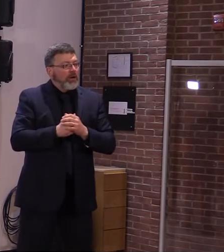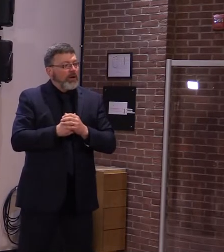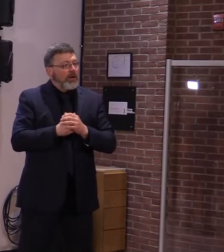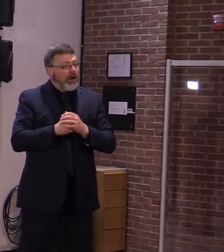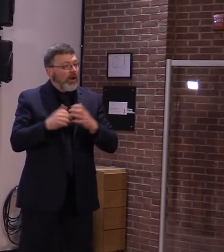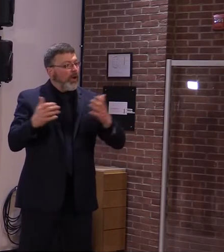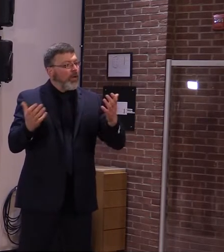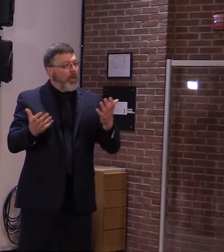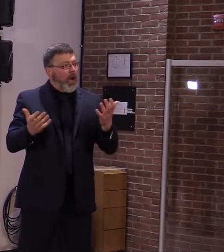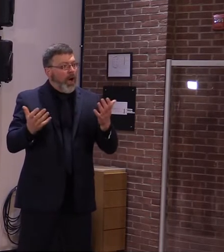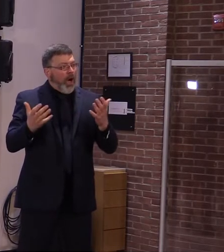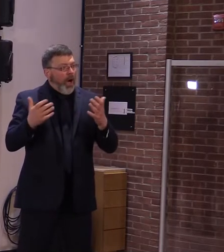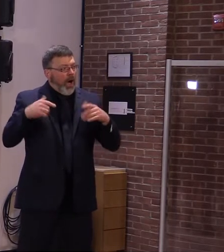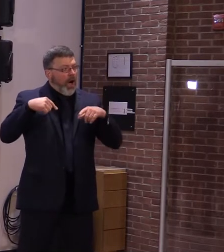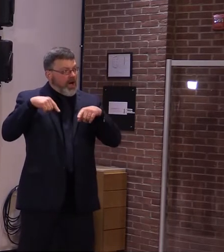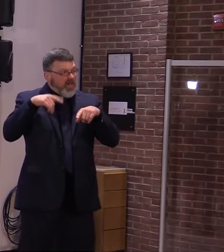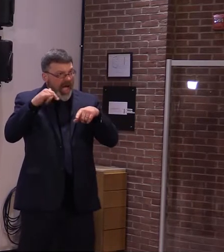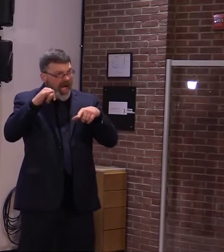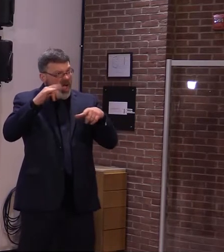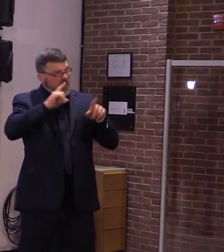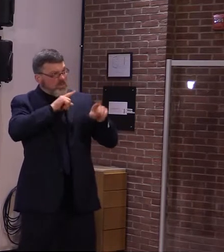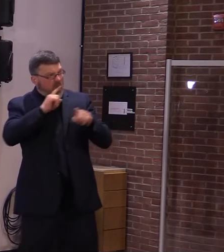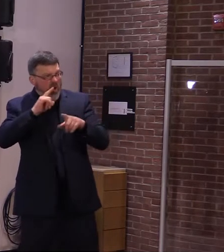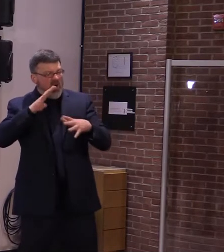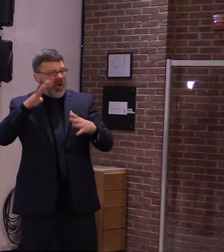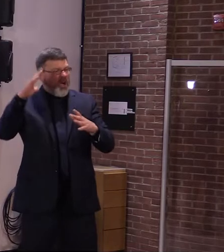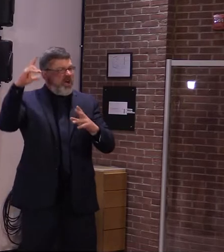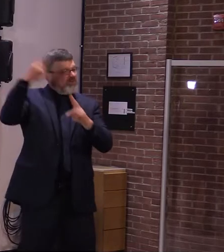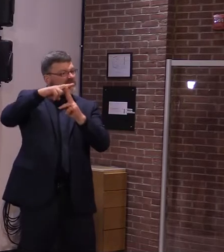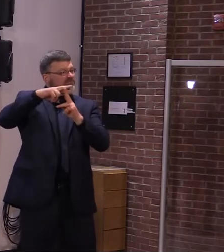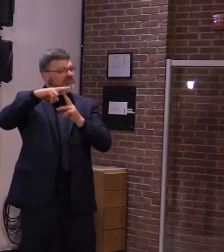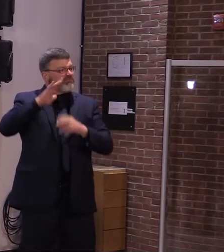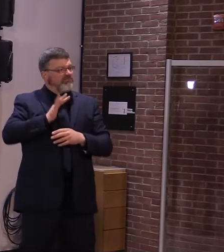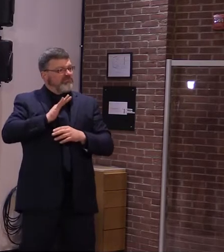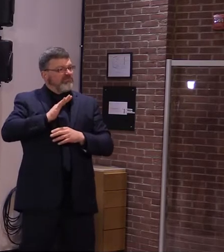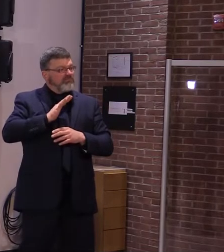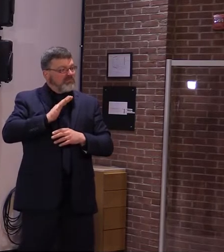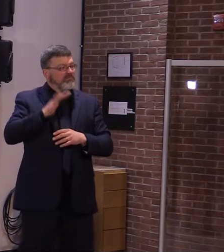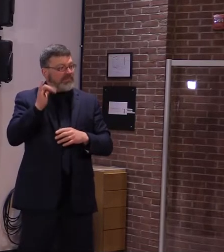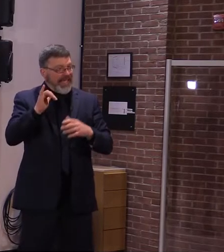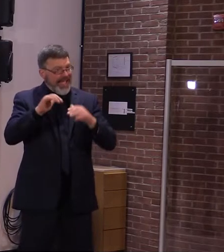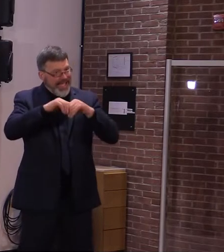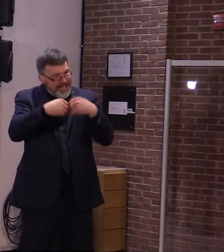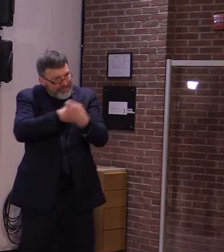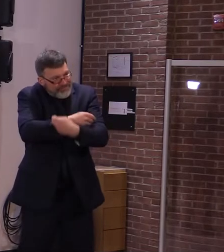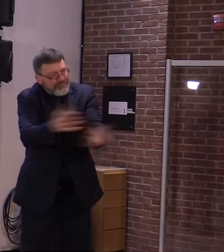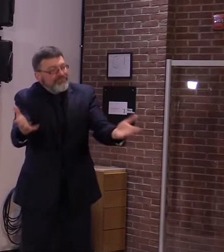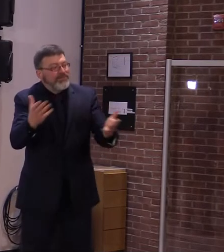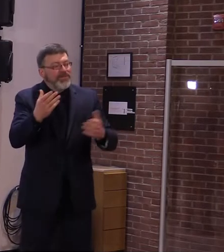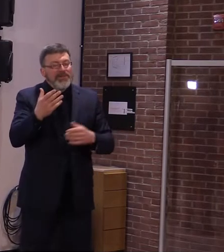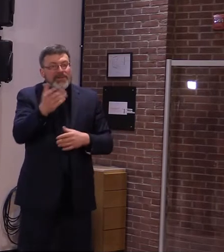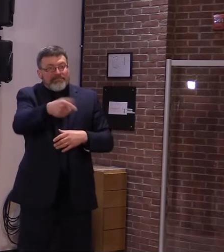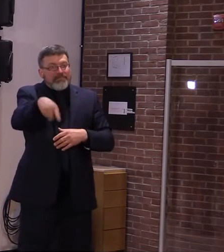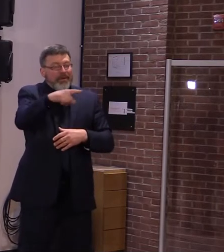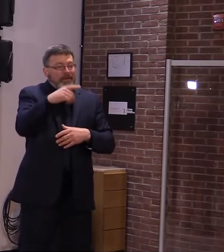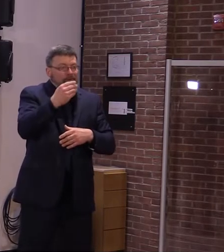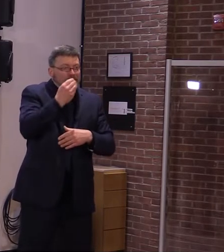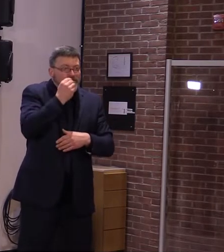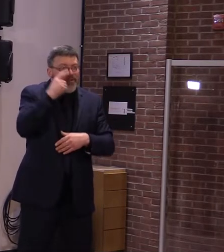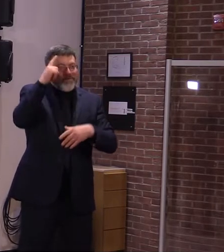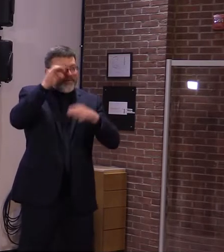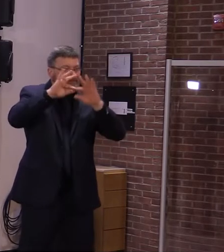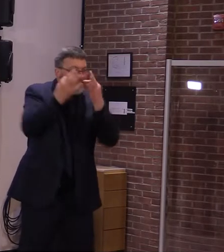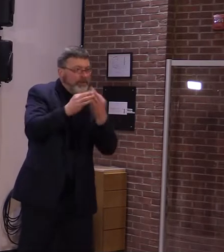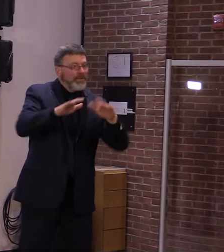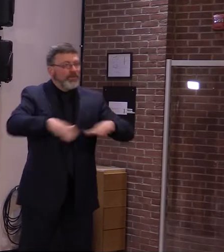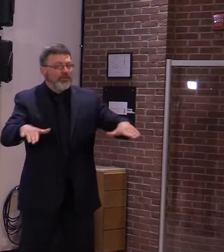children during what has been a very challenging time for many of our families. On a similar note, we received the first guidance